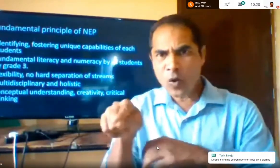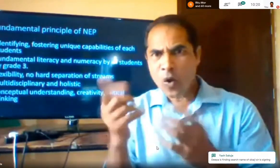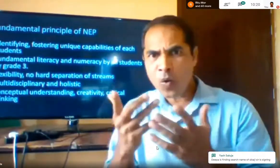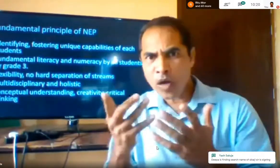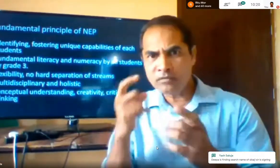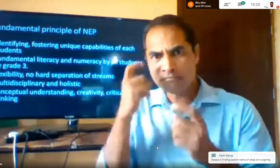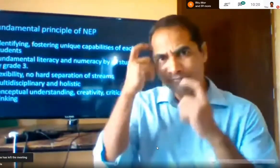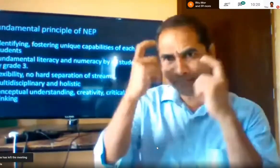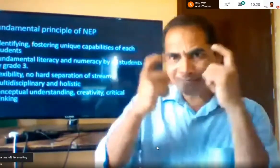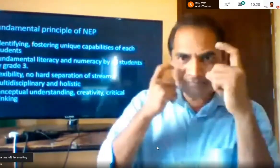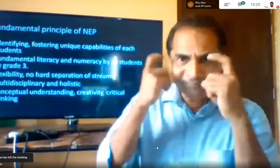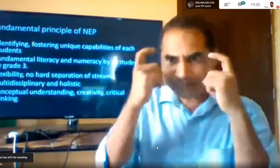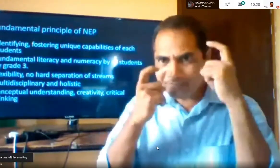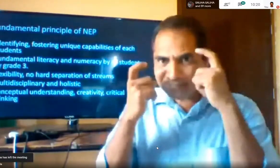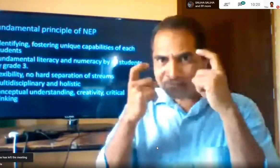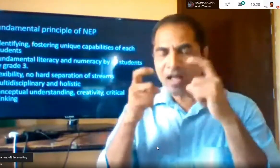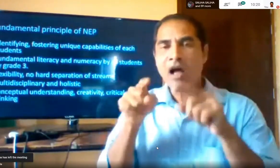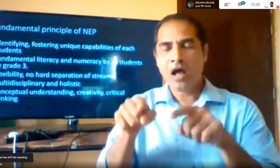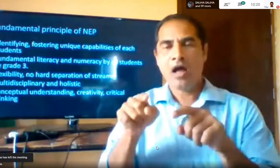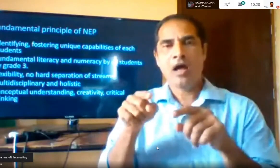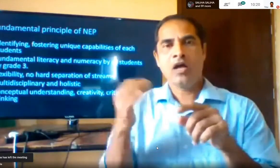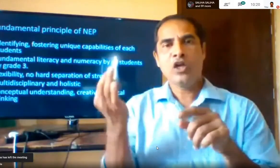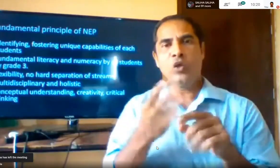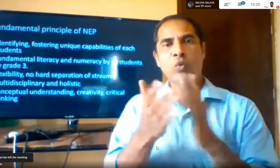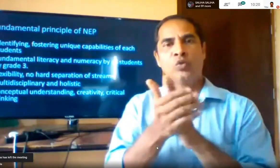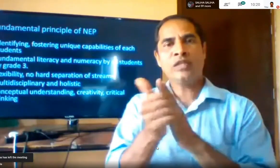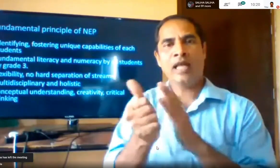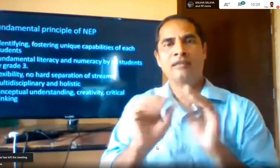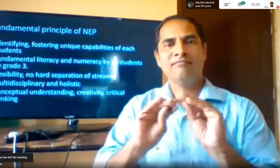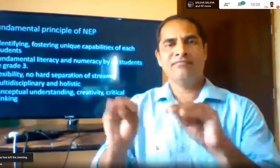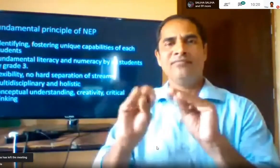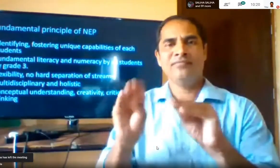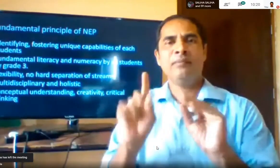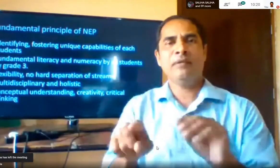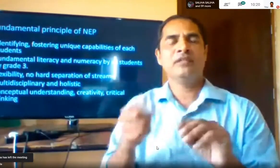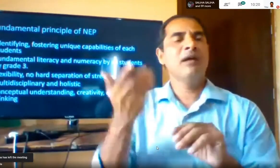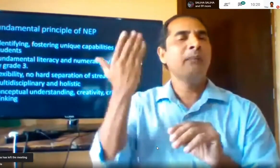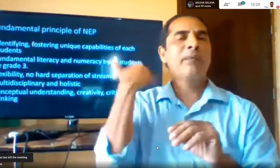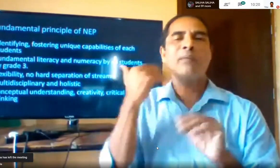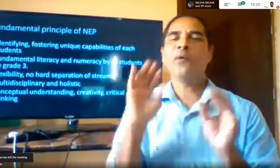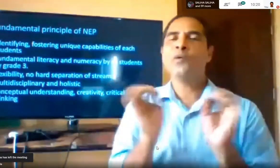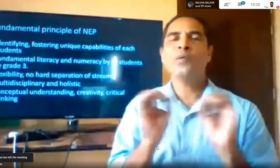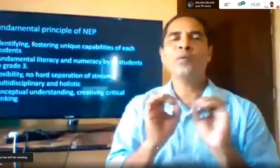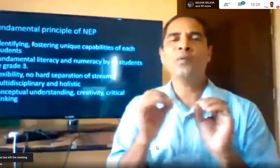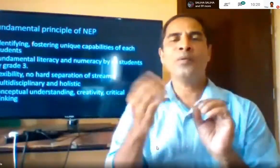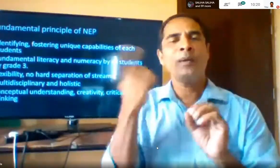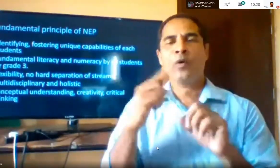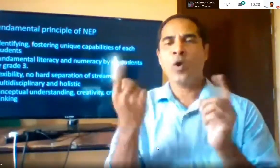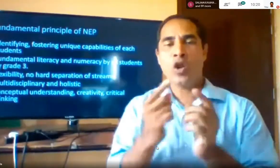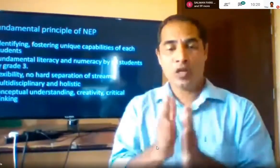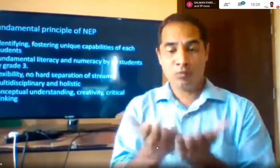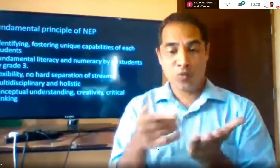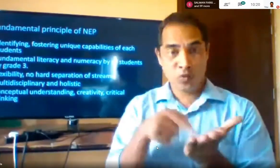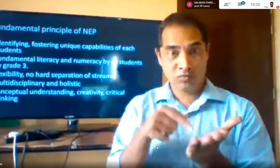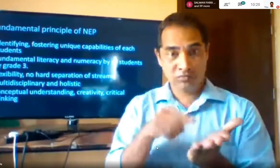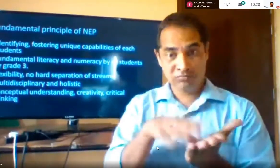we are focusing in this national education policy. They can think, they can develop their skills and everything according to